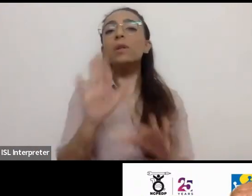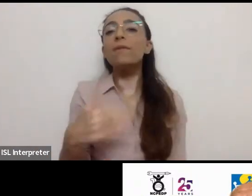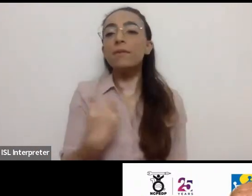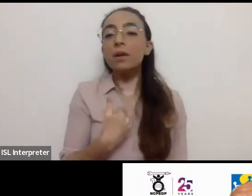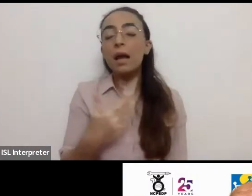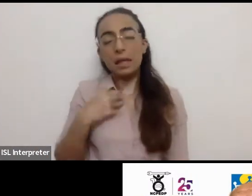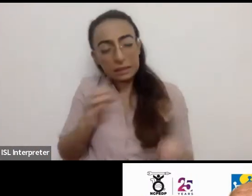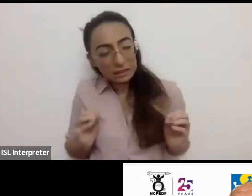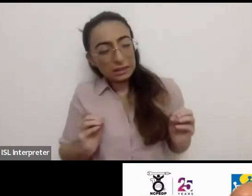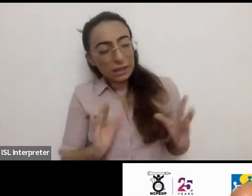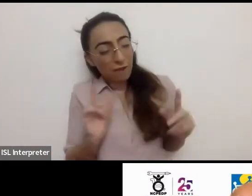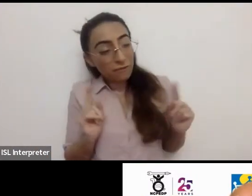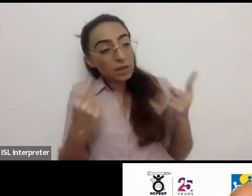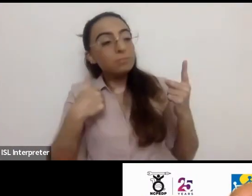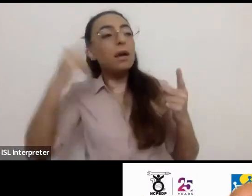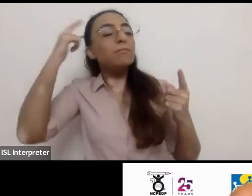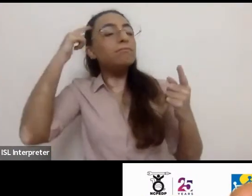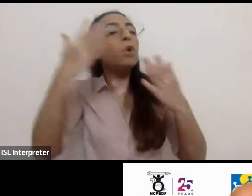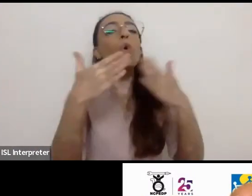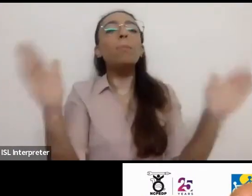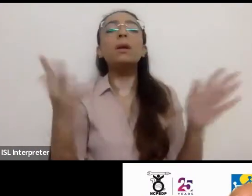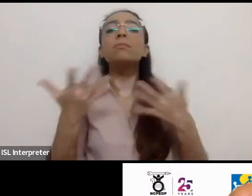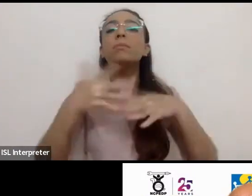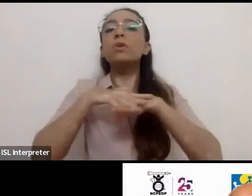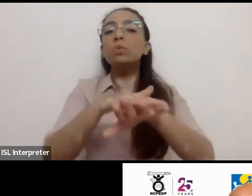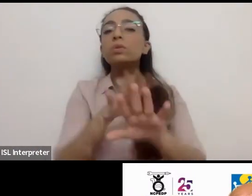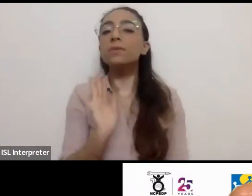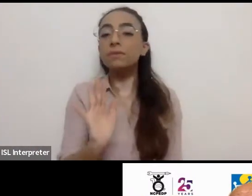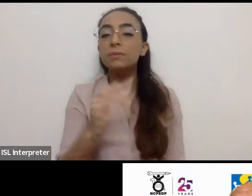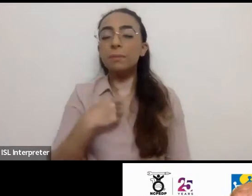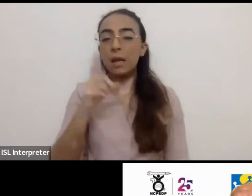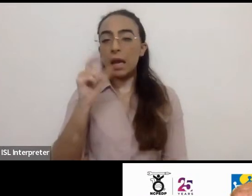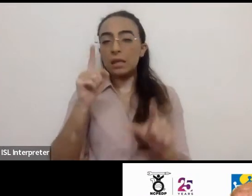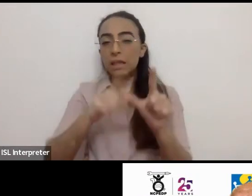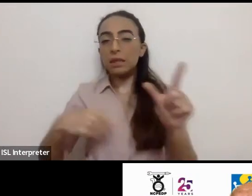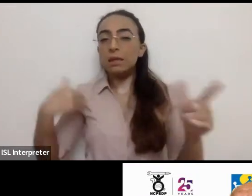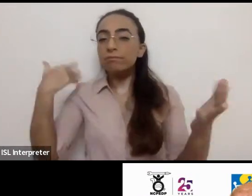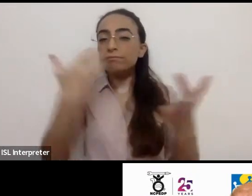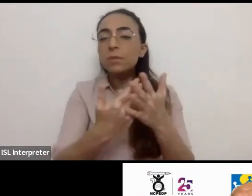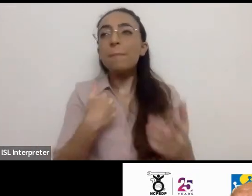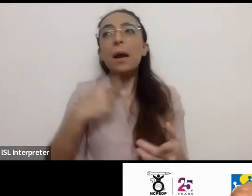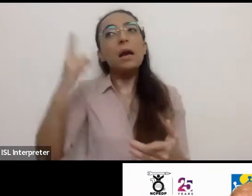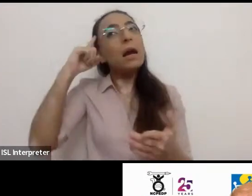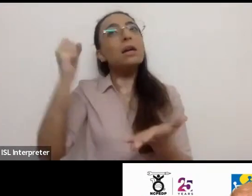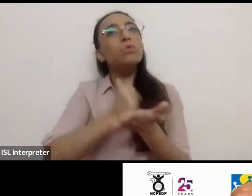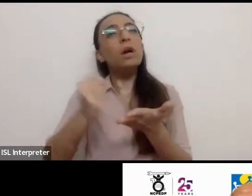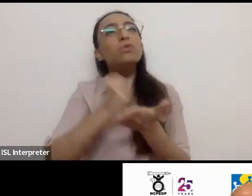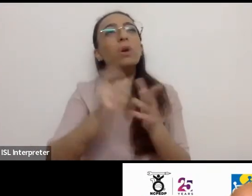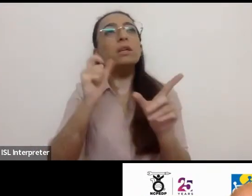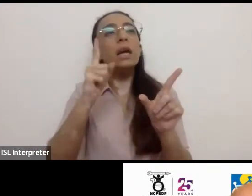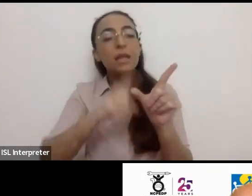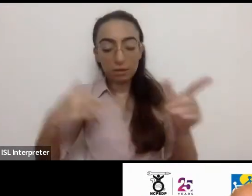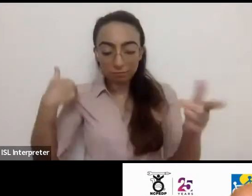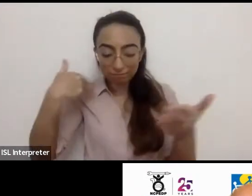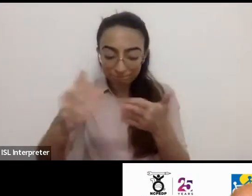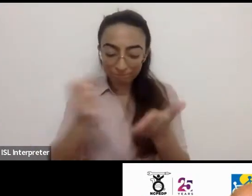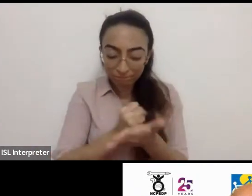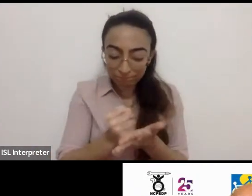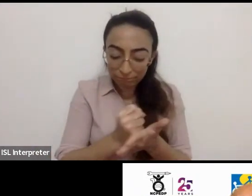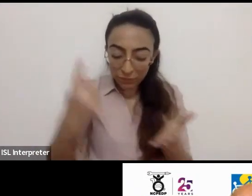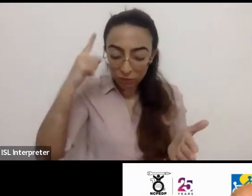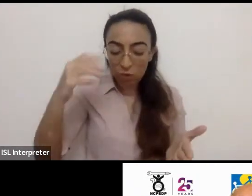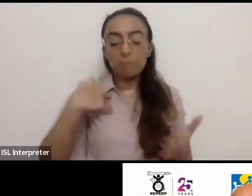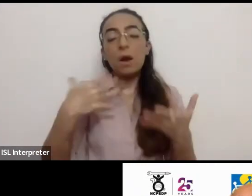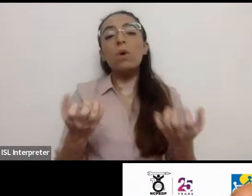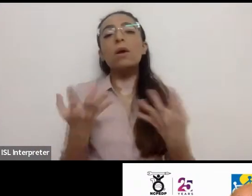get-go. So this has been an initiative for us for over 10 years in terms of how can we be more inclusive to people with disability. Today at the company, we